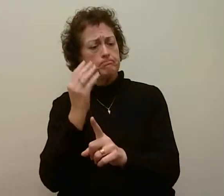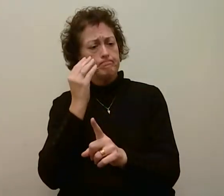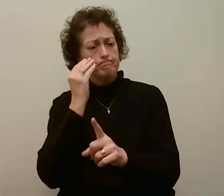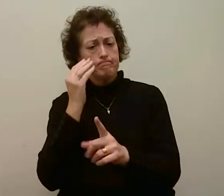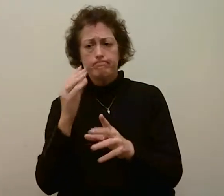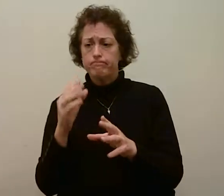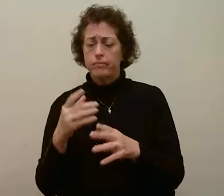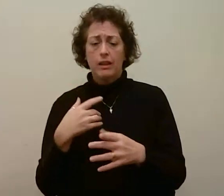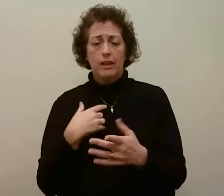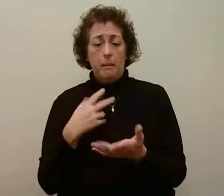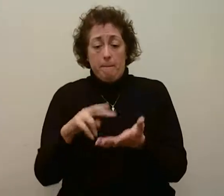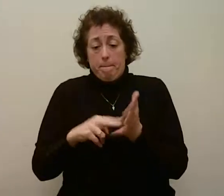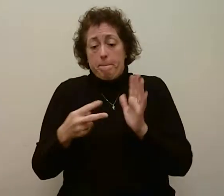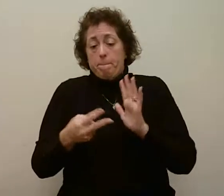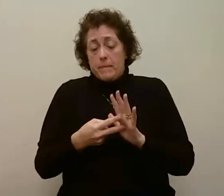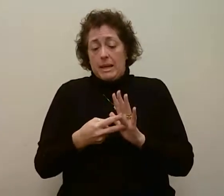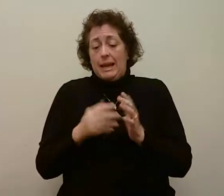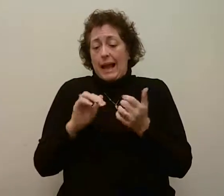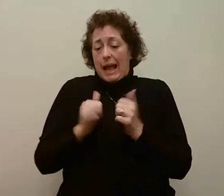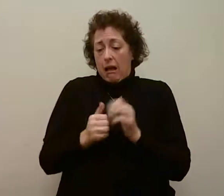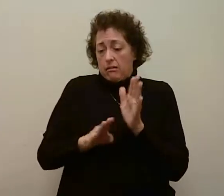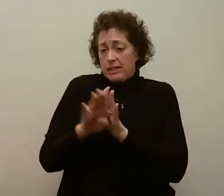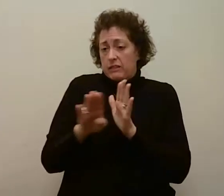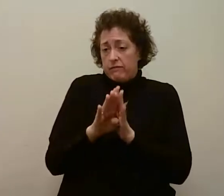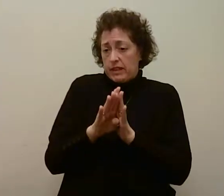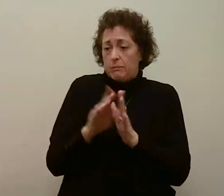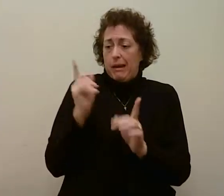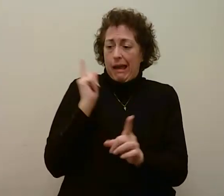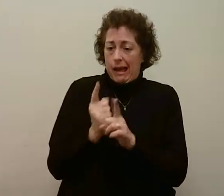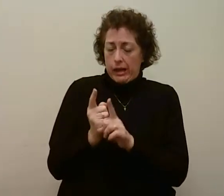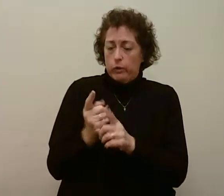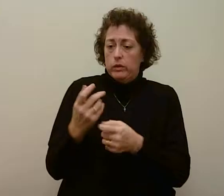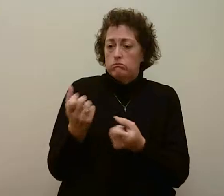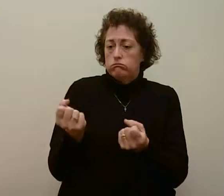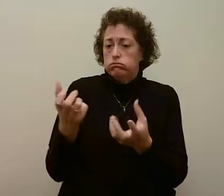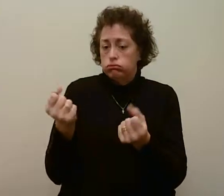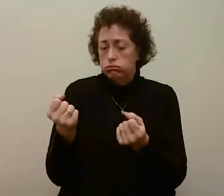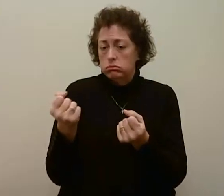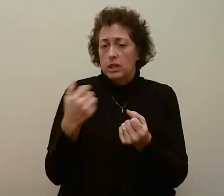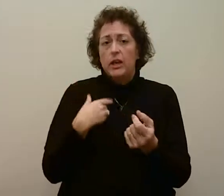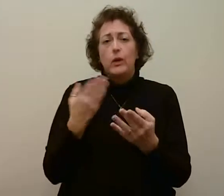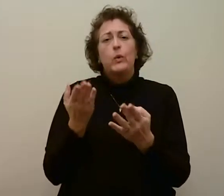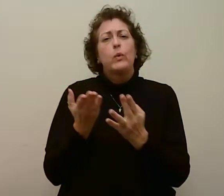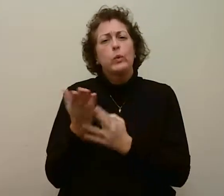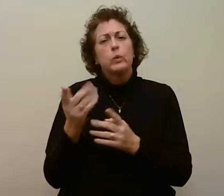they attain that through interaction with specific training and deliberate practice. It doesn't just happen